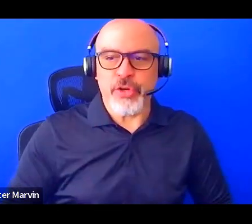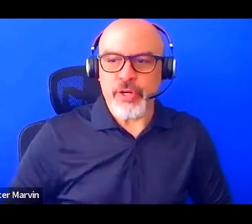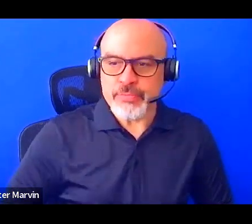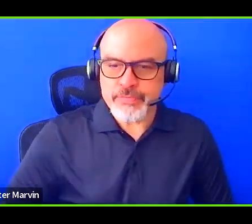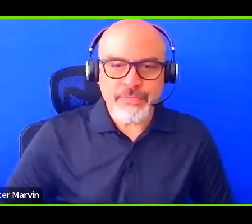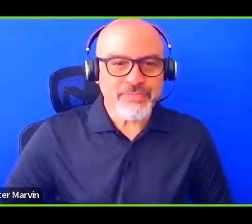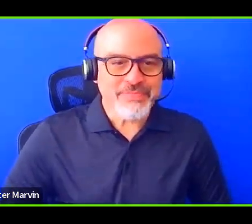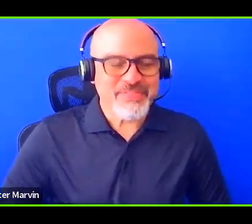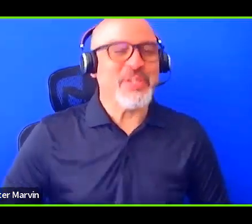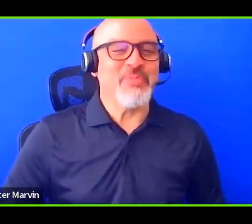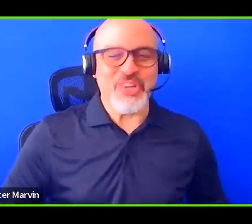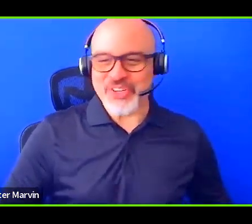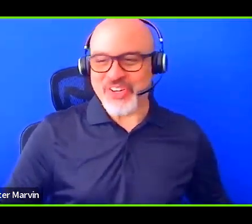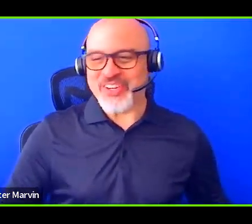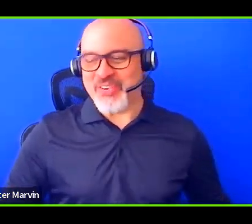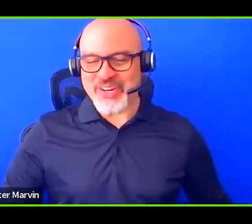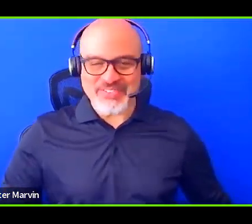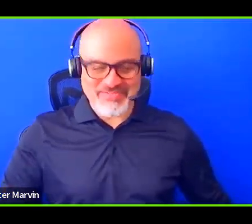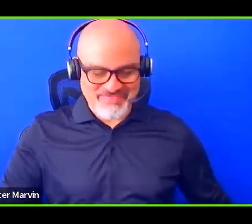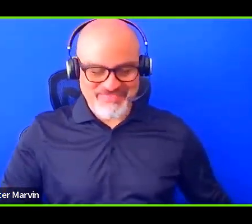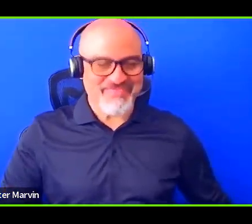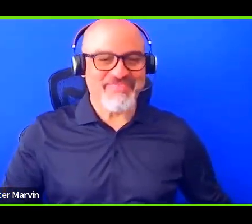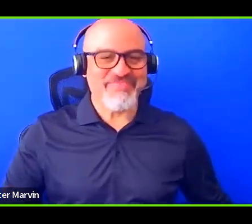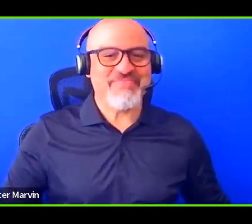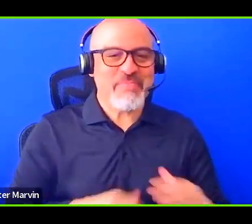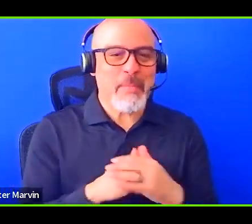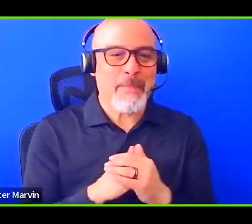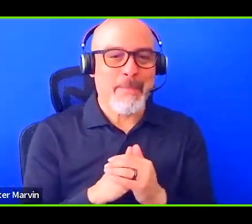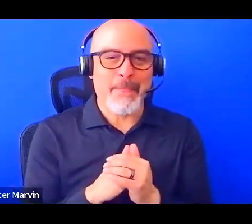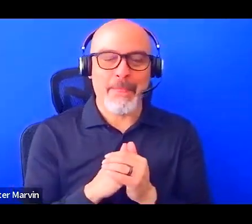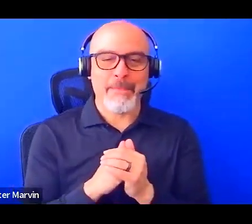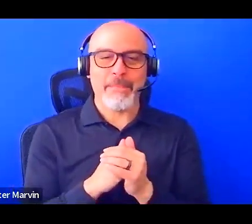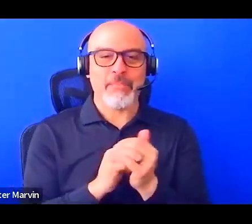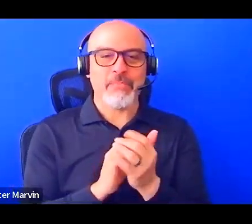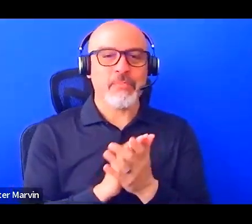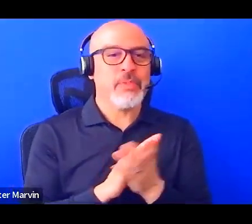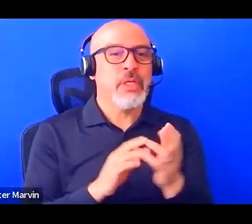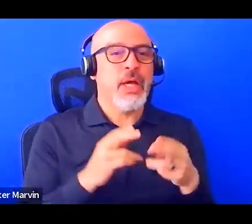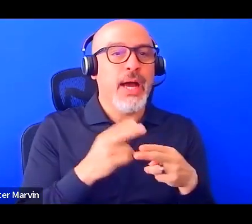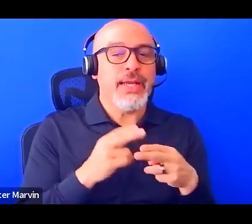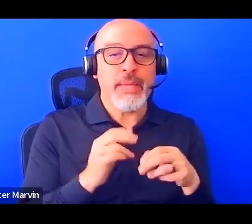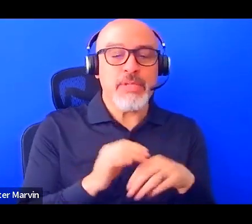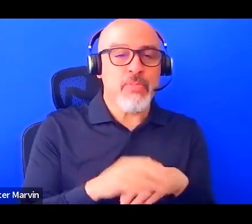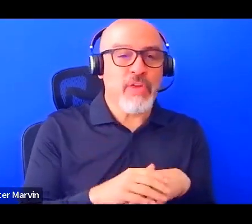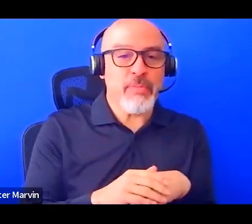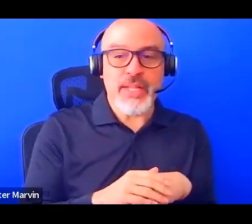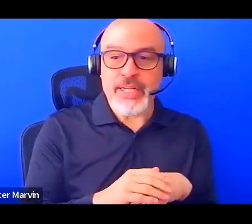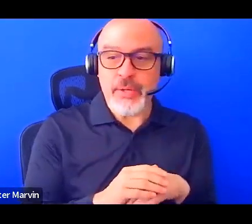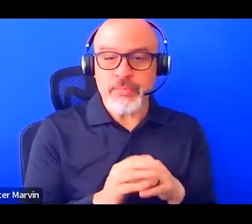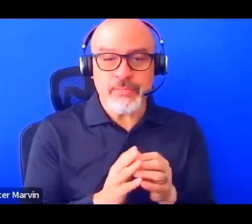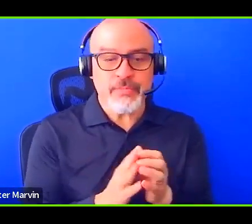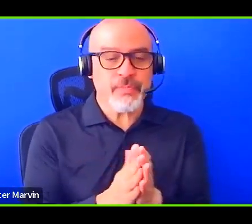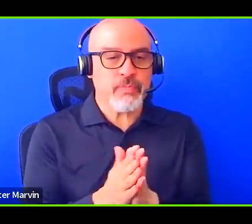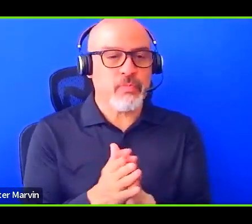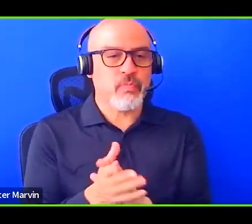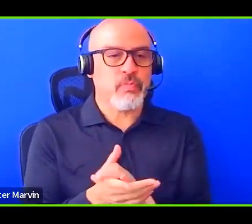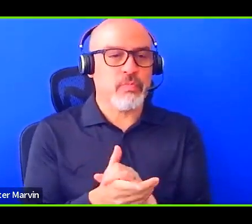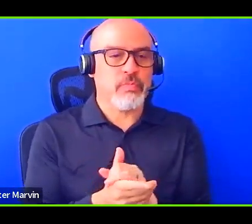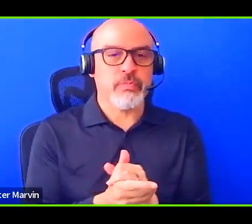Good morning, Your Honor. How are you doing? Good morning, Your Honor. How are you? Good. Your name, sir? Name is Marvin Malanito.